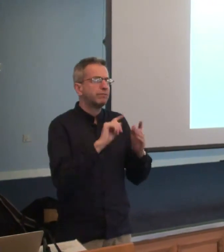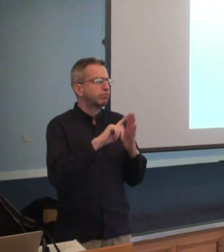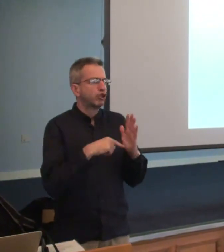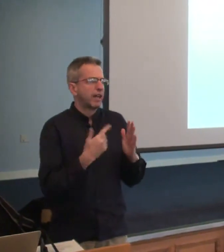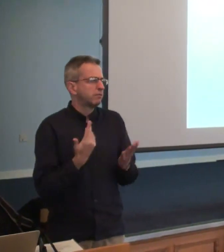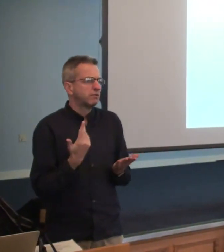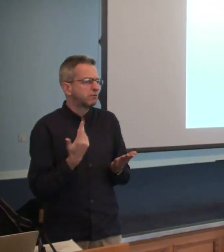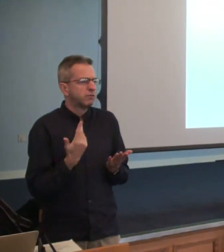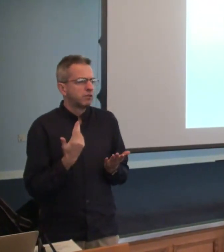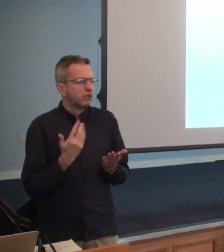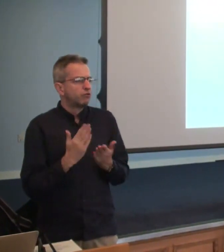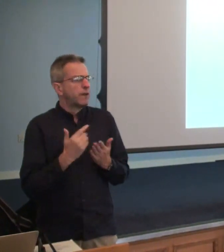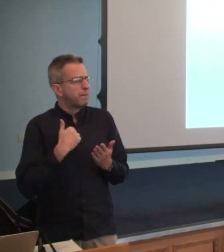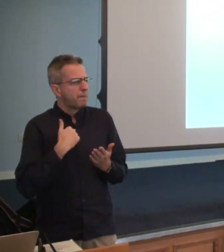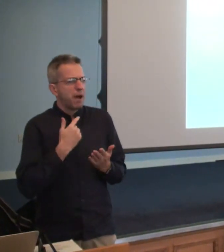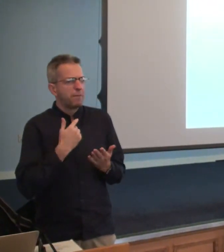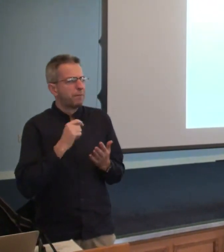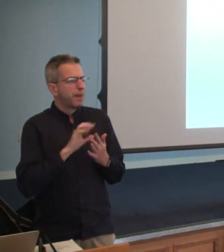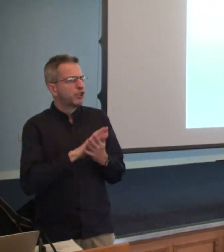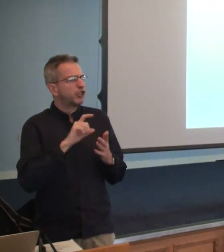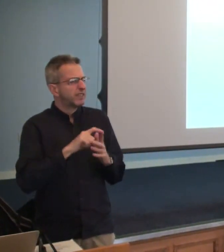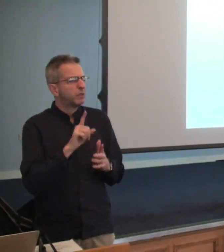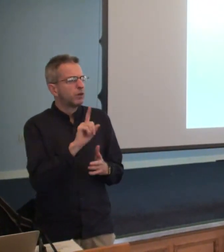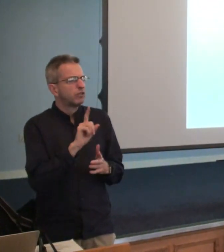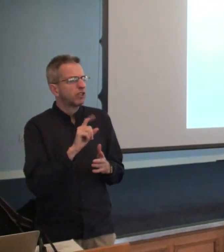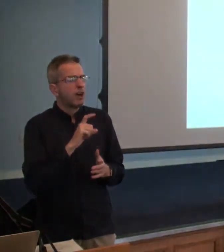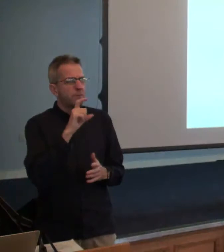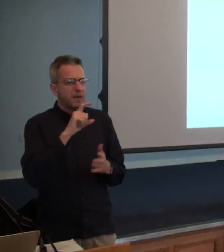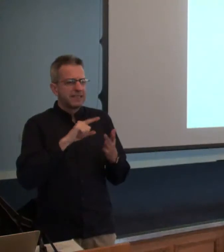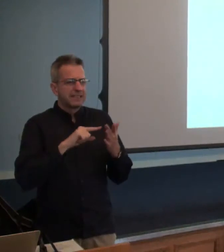before. I've been involved in different projects. And really, my PhD